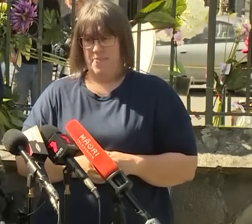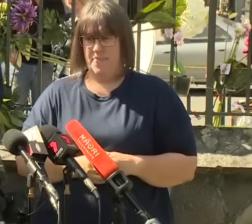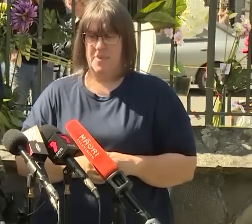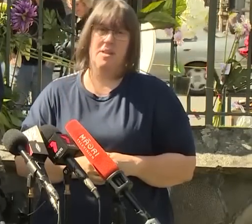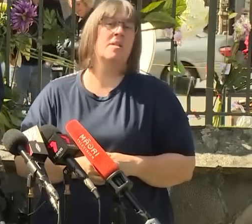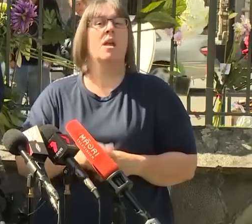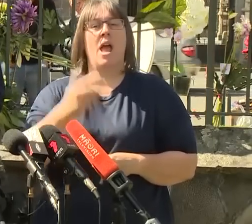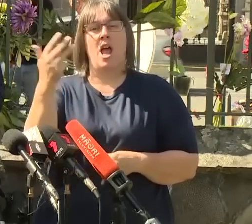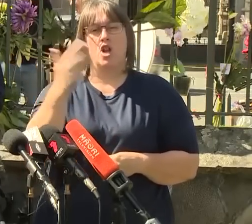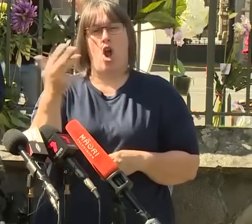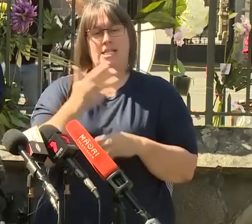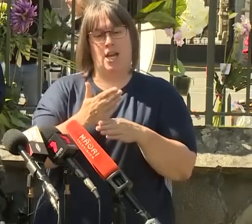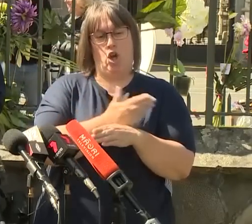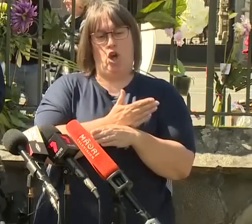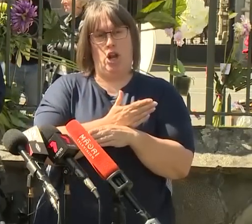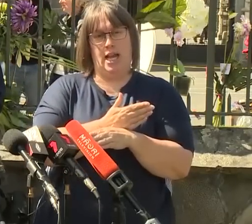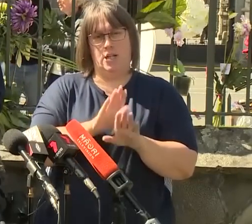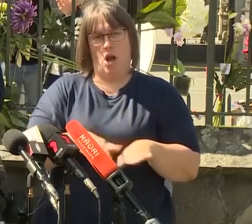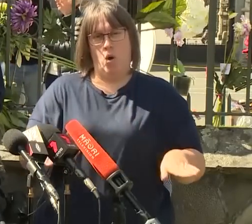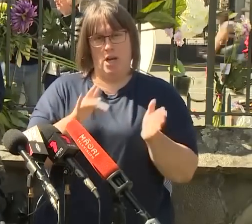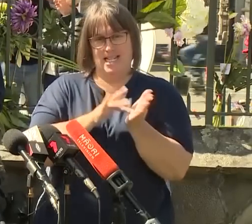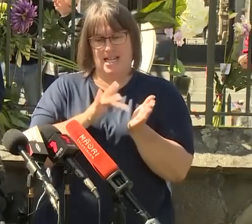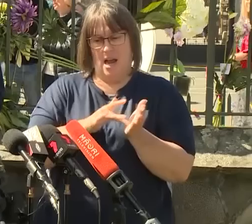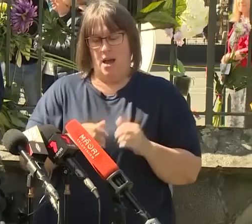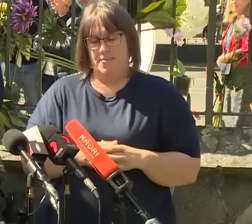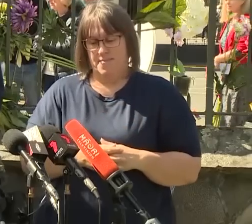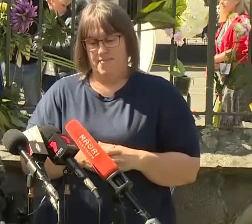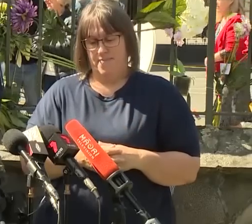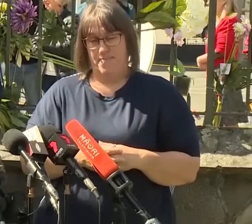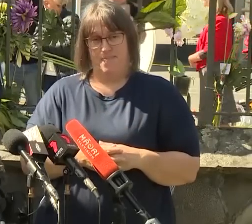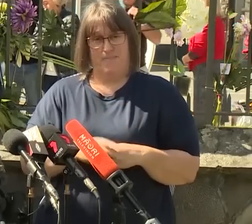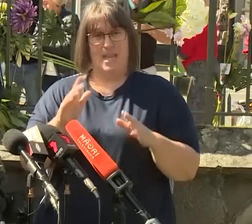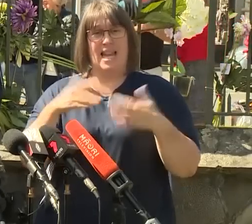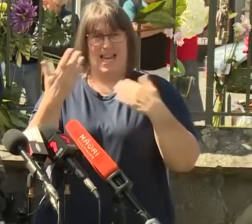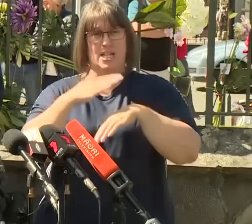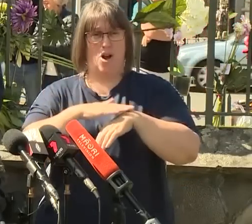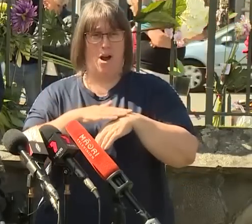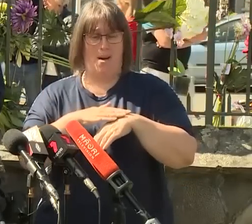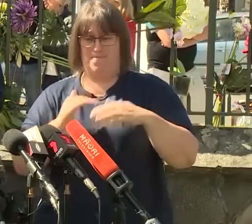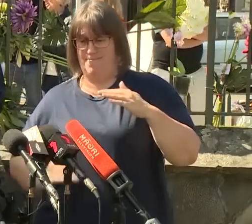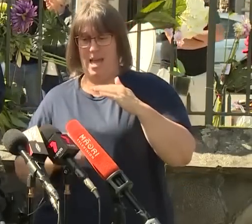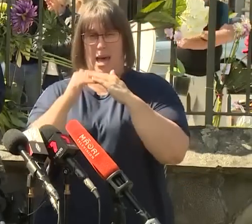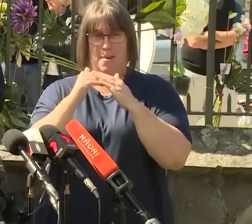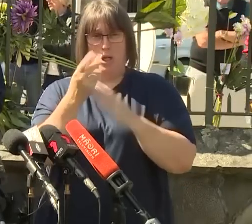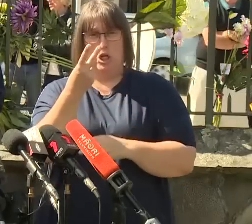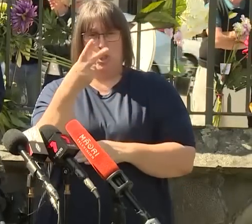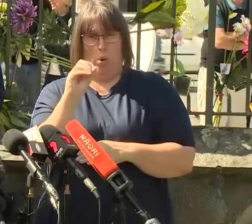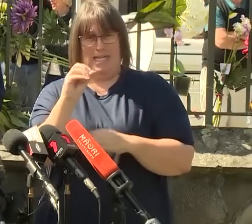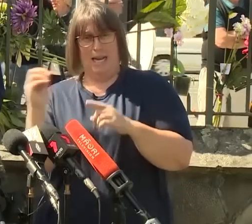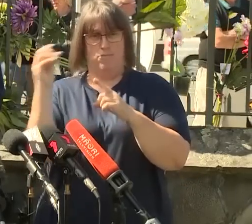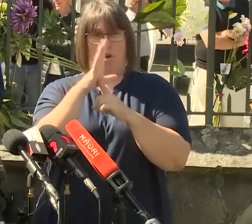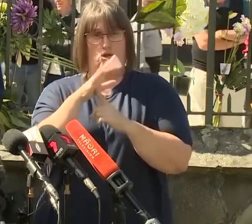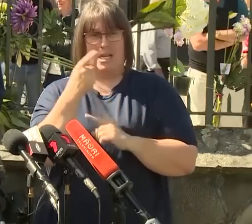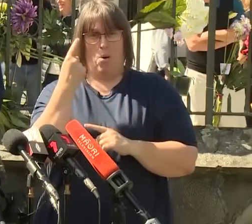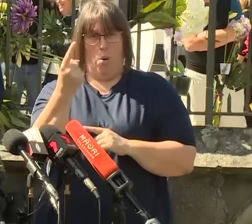and 19 early childhood centres. At any given time, we have up to 20 priority